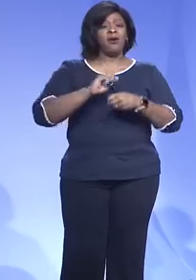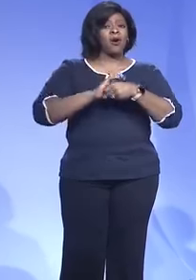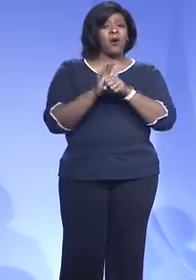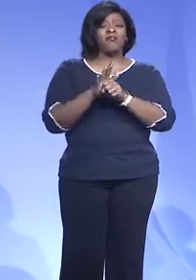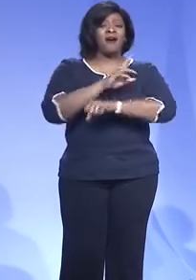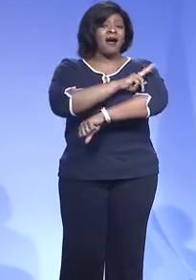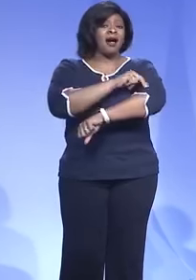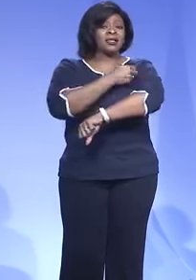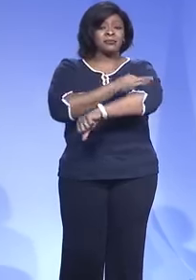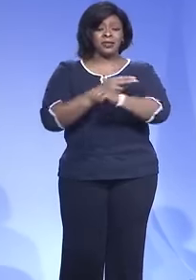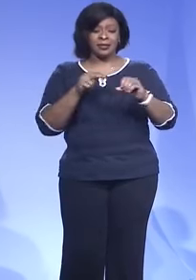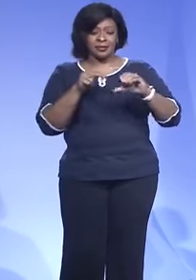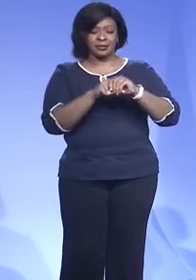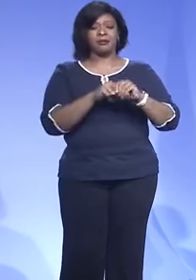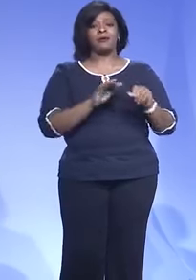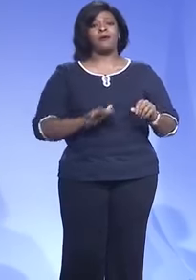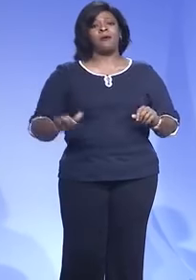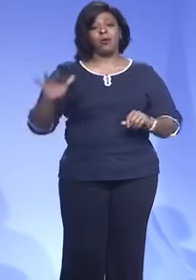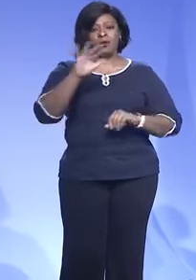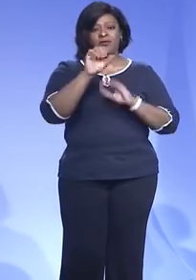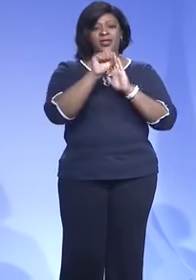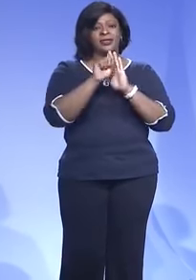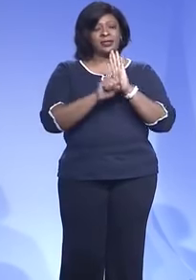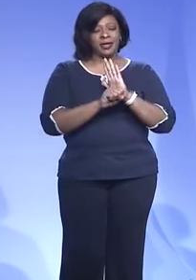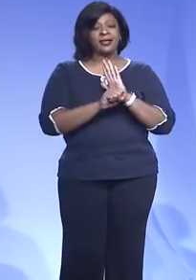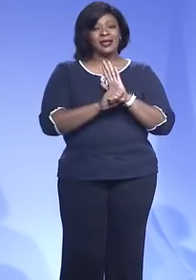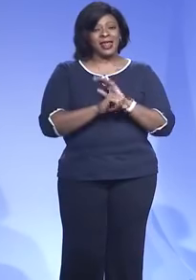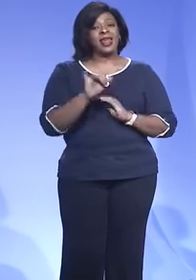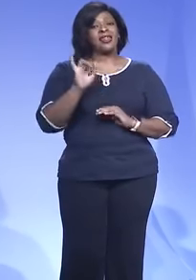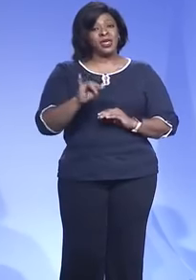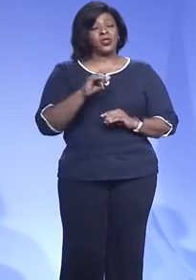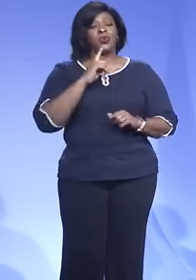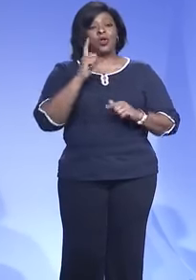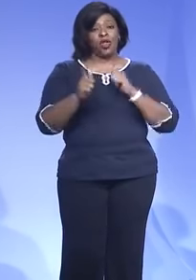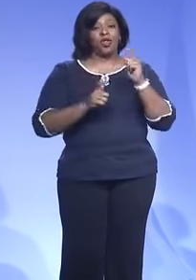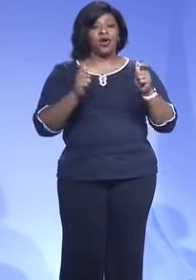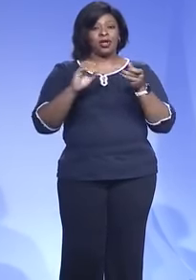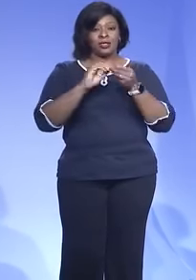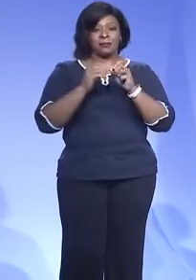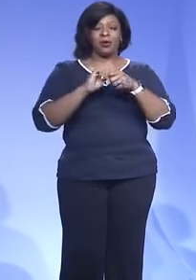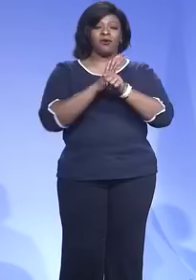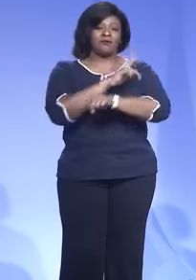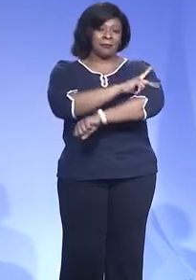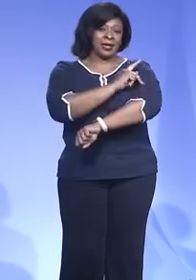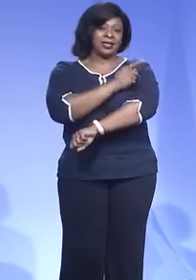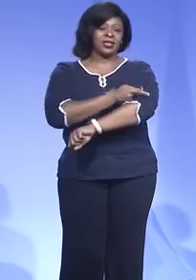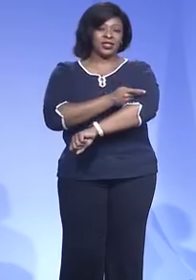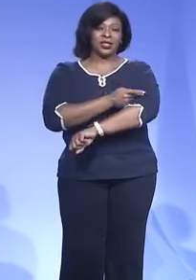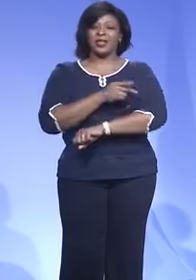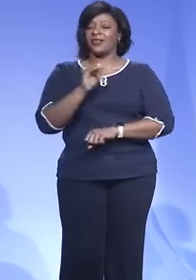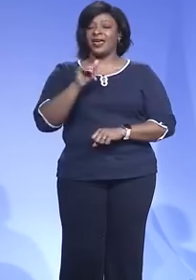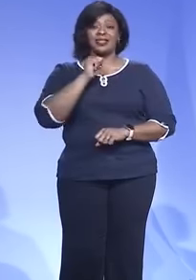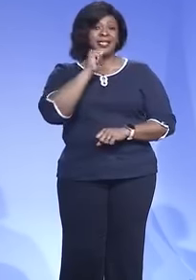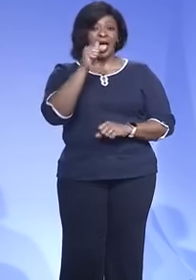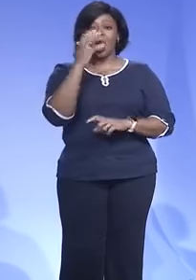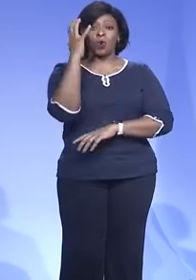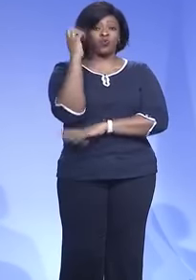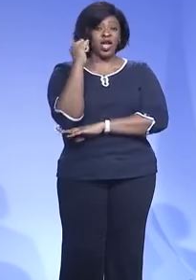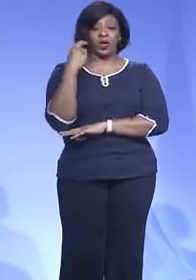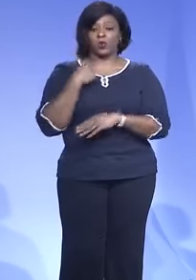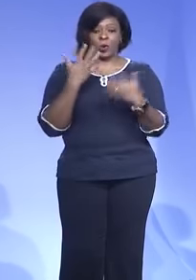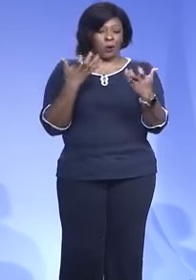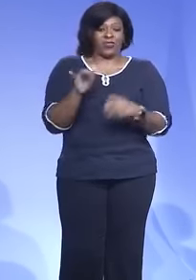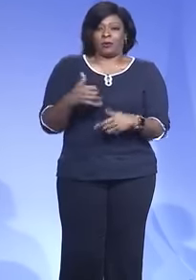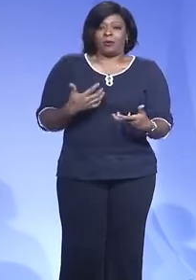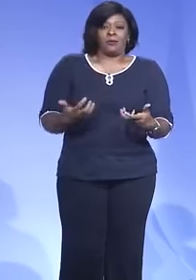COVID hospitalizations across the state. So that's a large number of COVID patients, and that's not a record that we